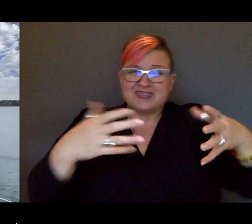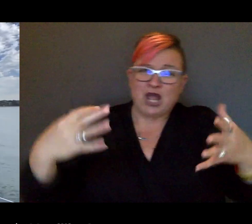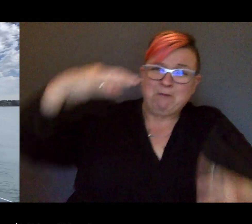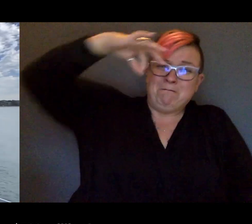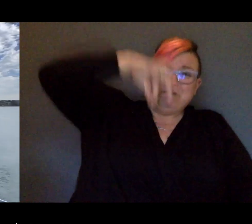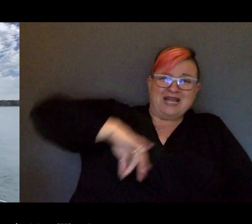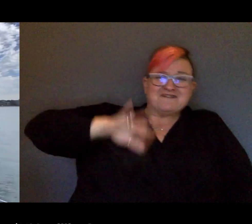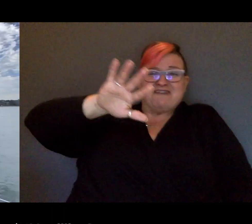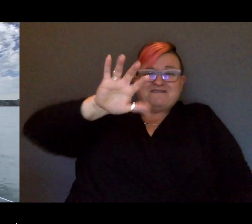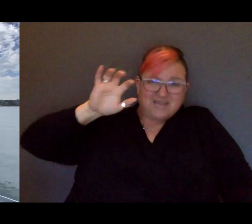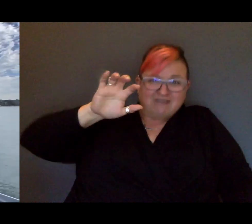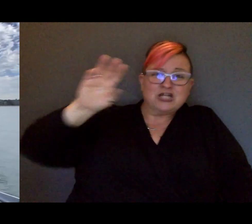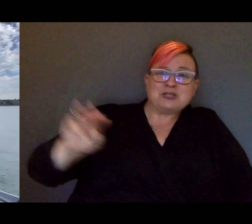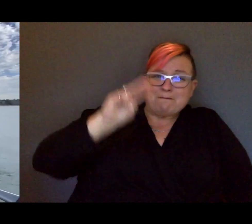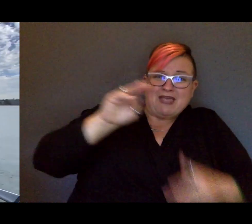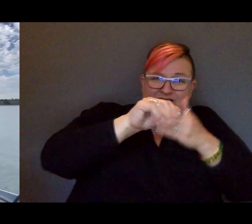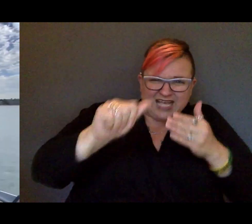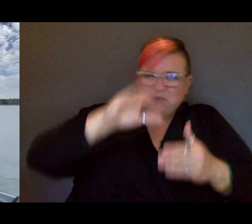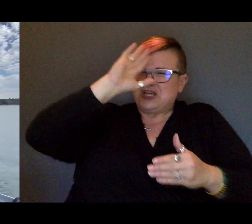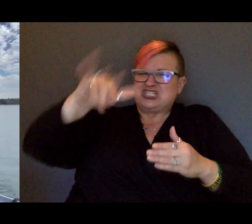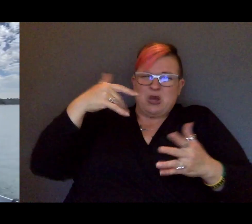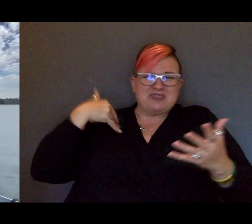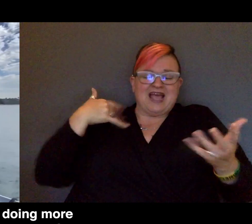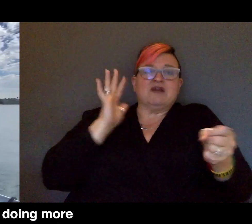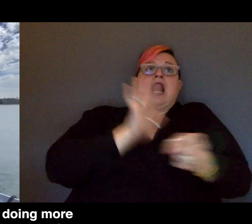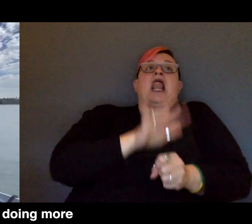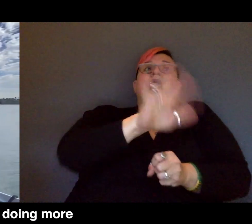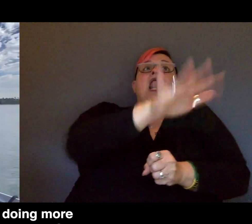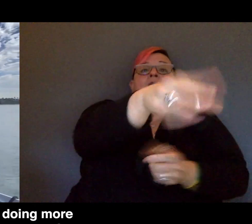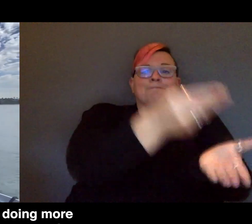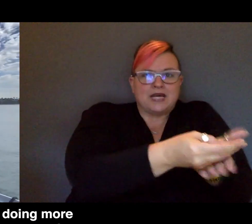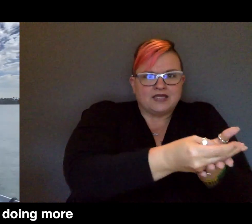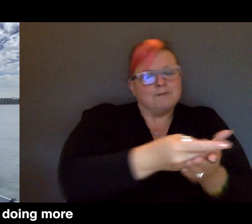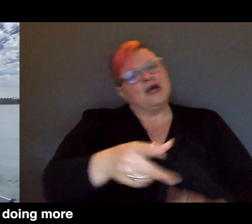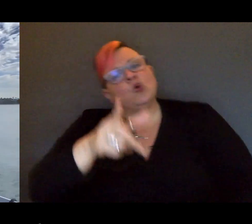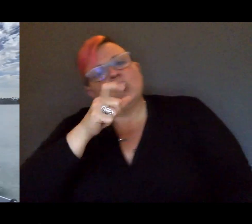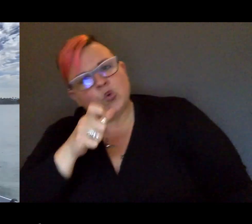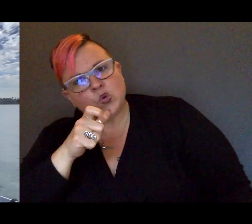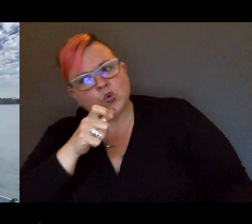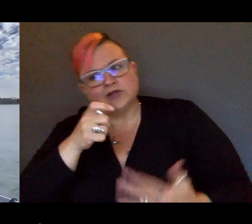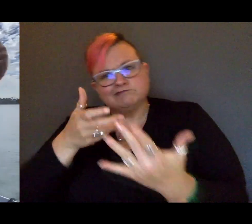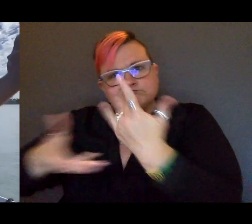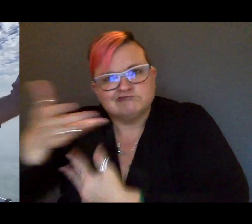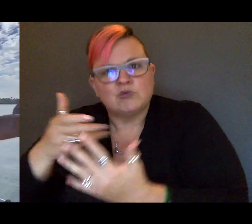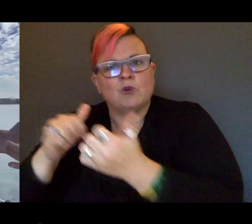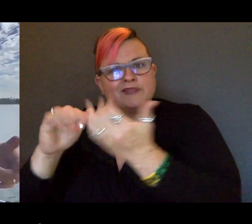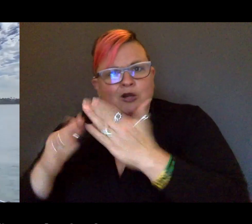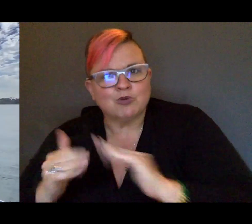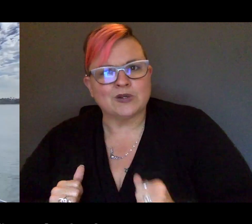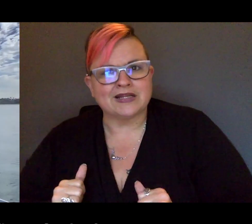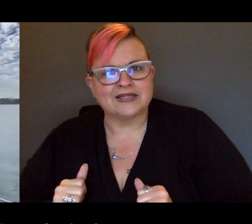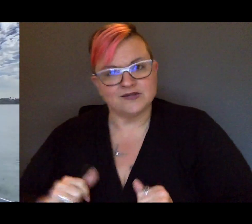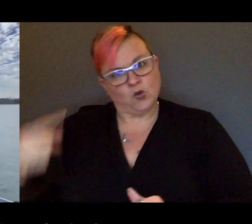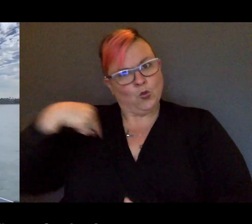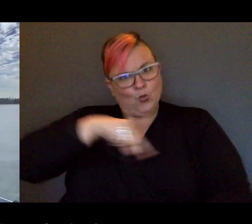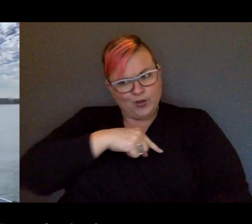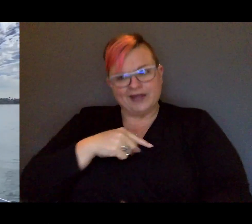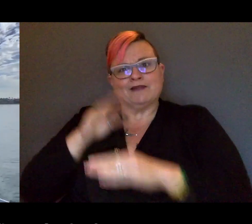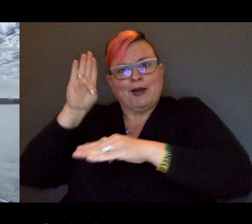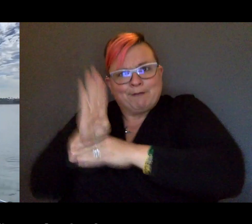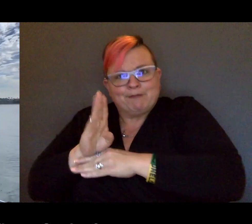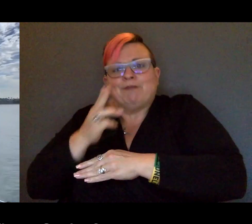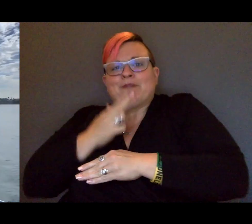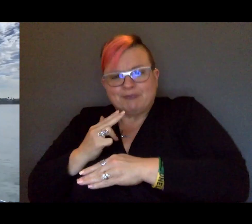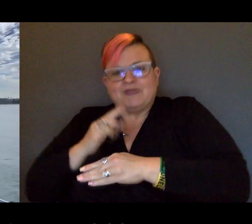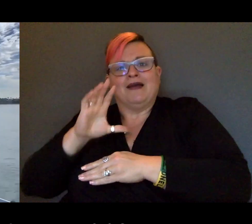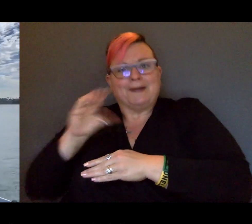making $500 million, and we know they have some more money. And who's doing more community outreach? The oil companies or companies like